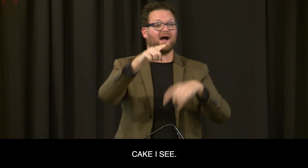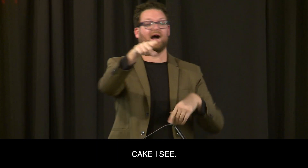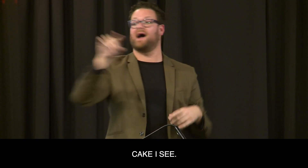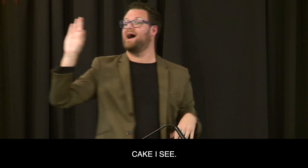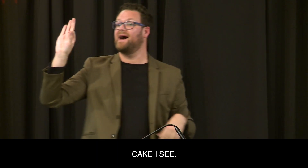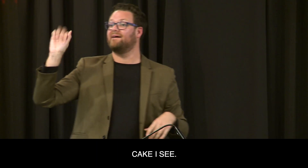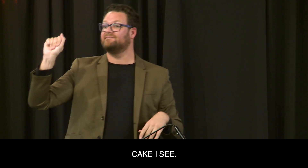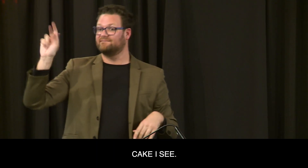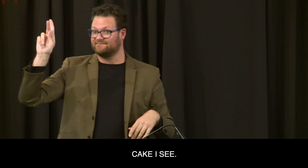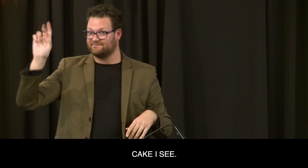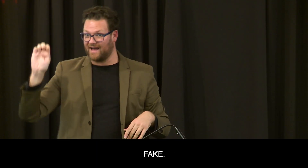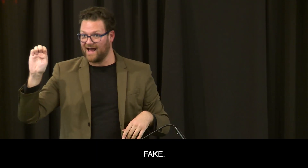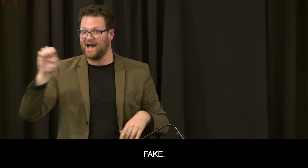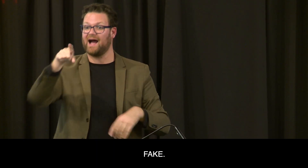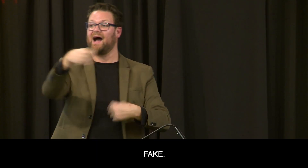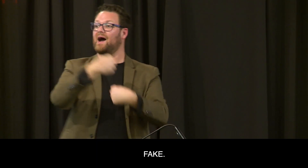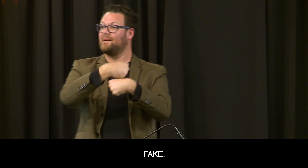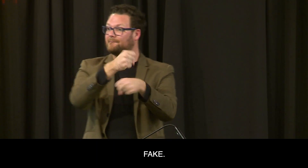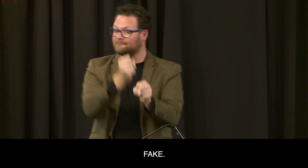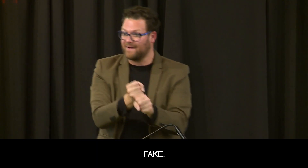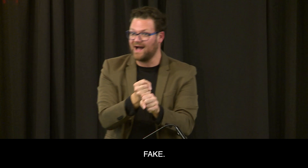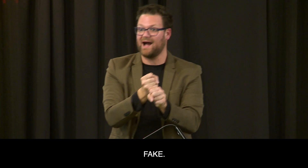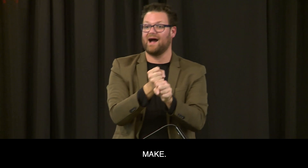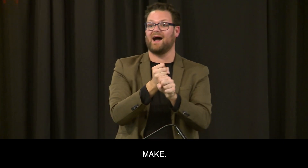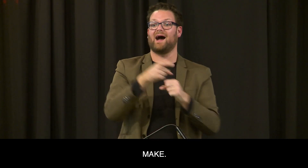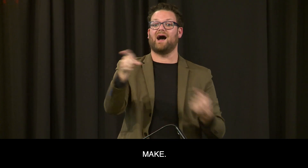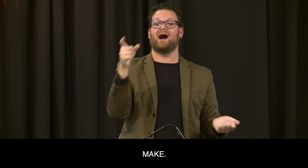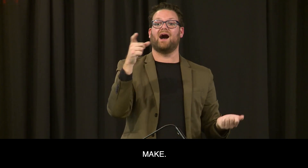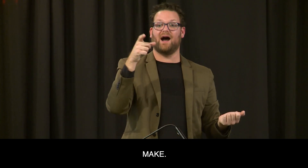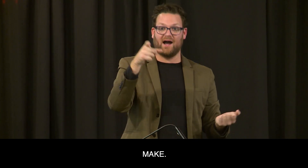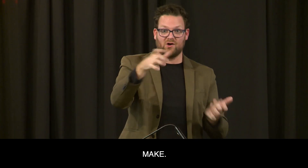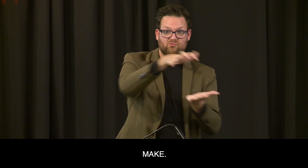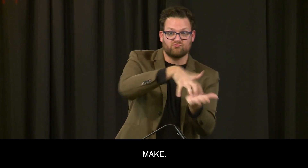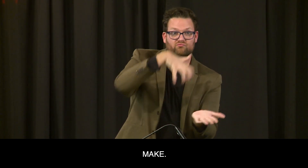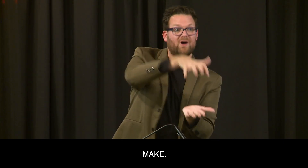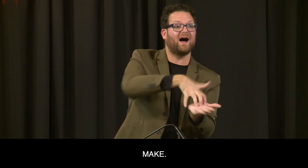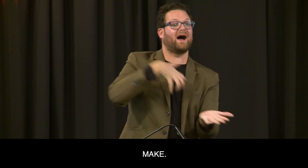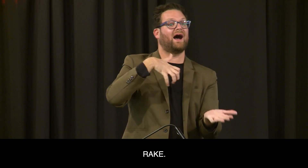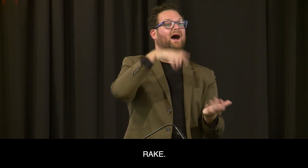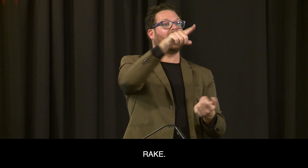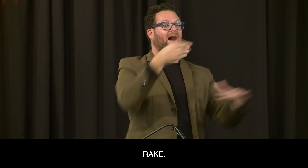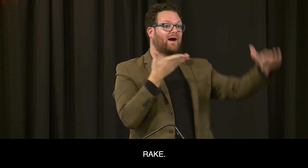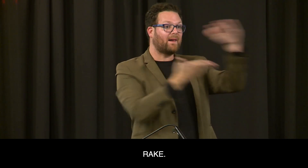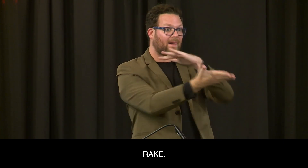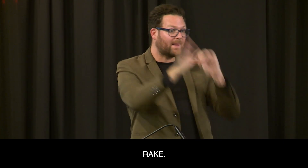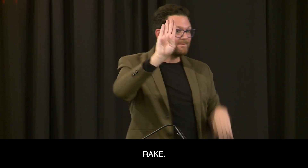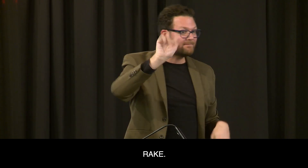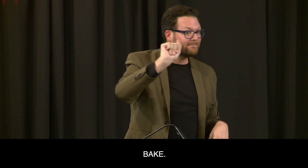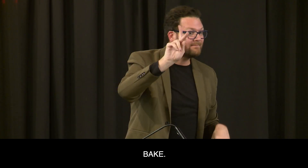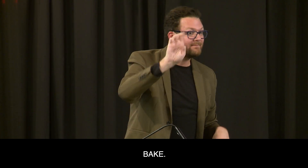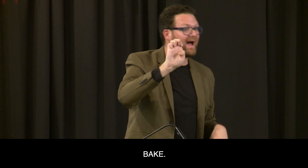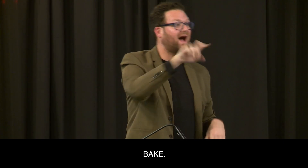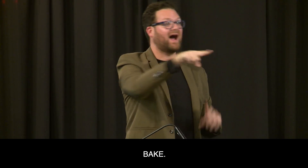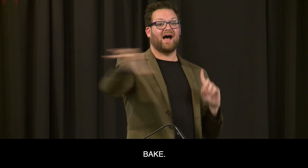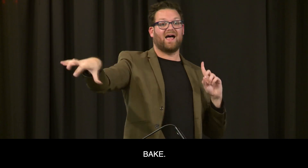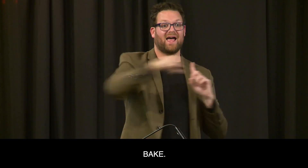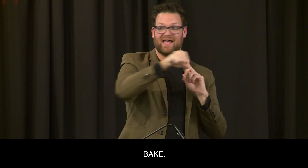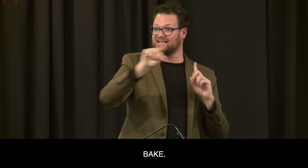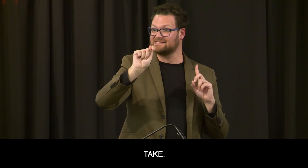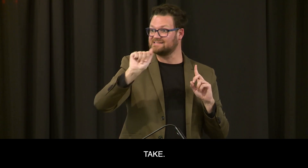I see. Fake, make, rake, bake,